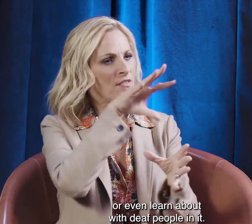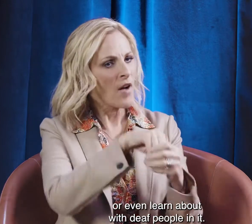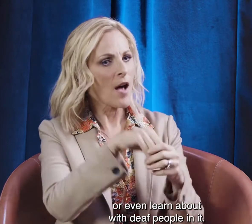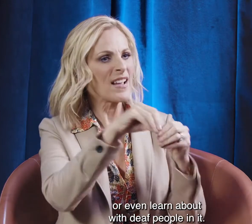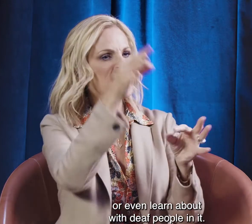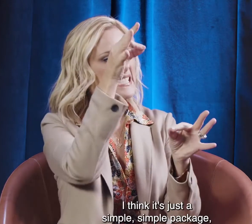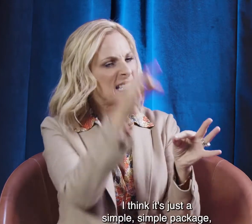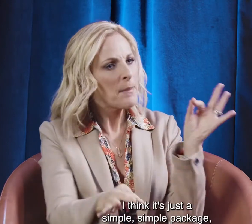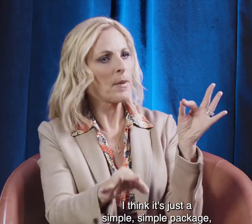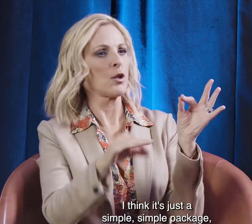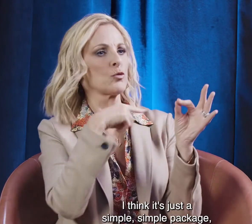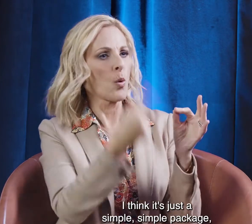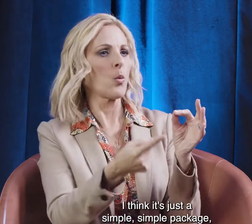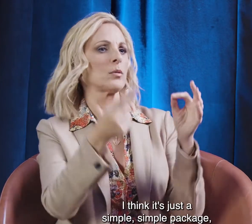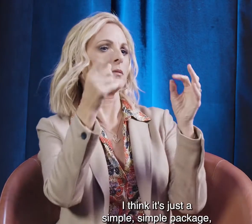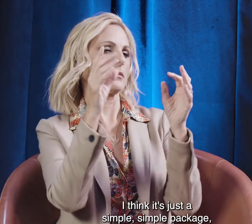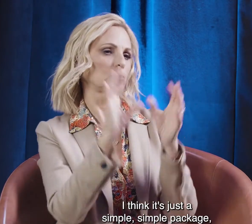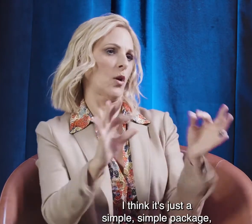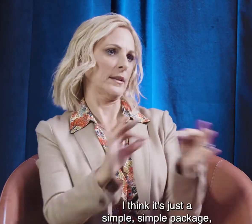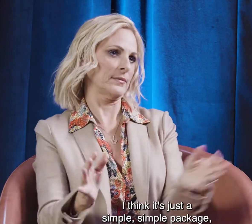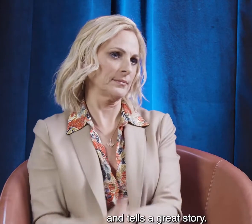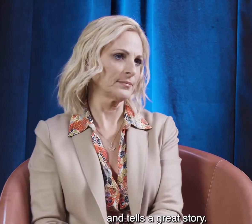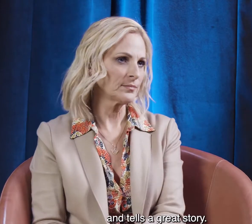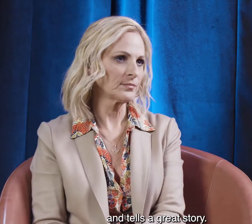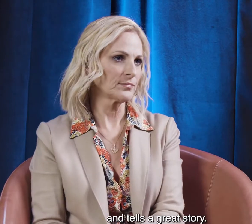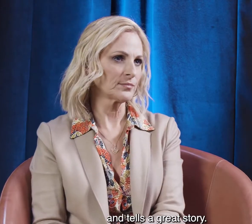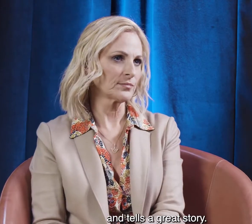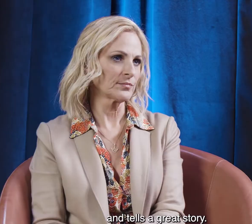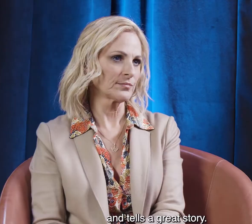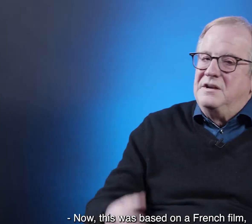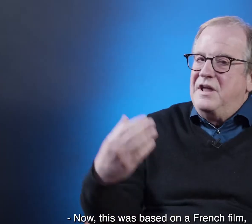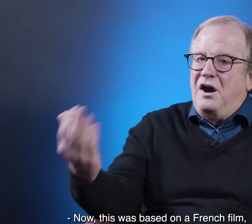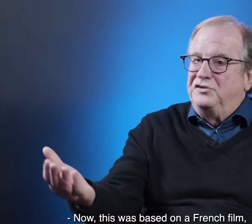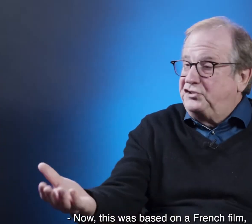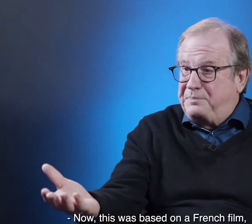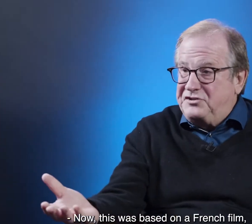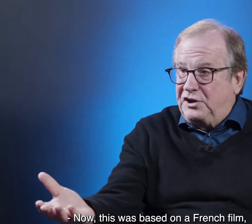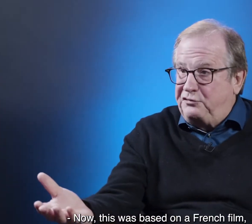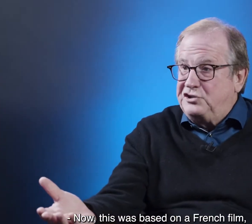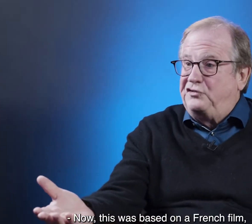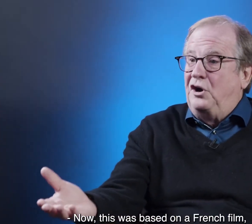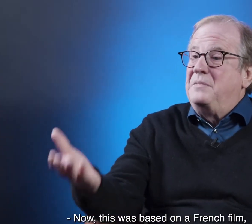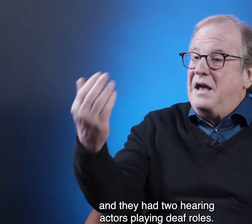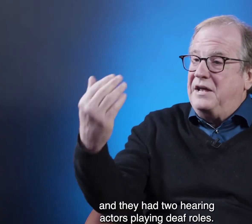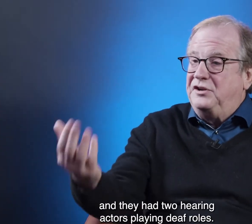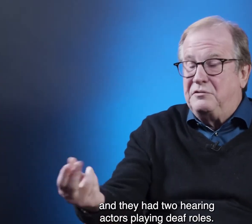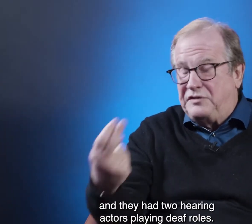deaf people in it. I think it's just a simple package and tells a great story. Now, this is based on a French film, and they